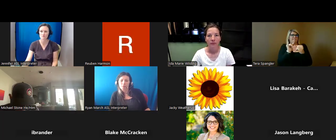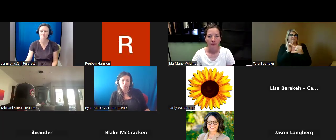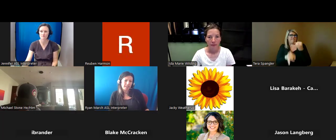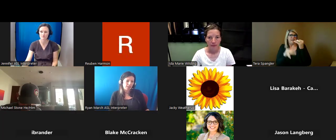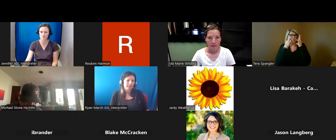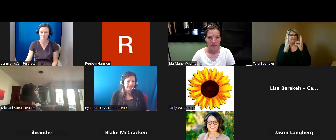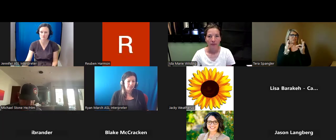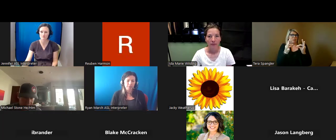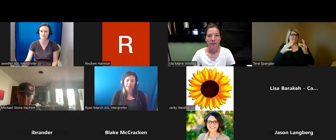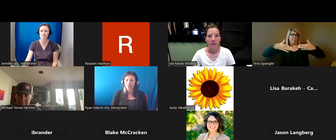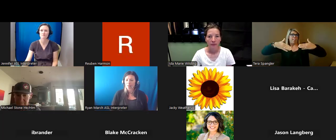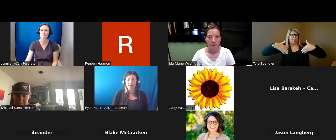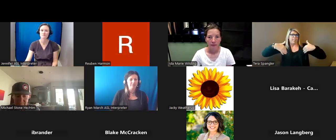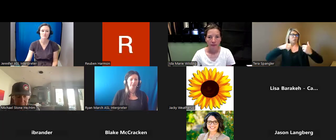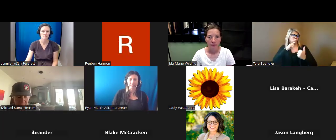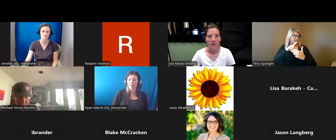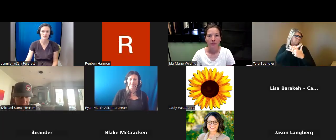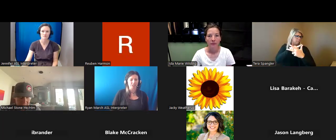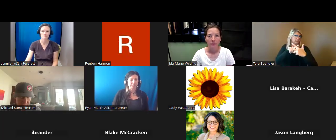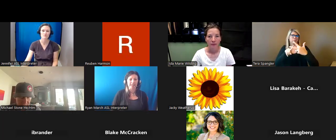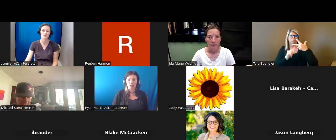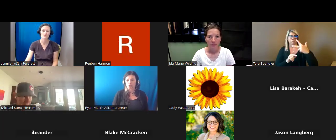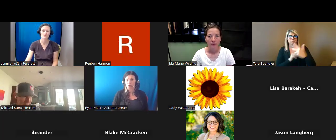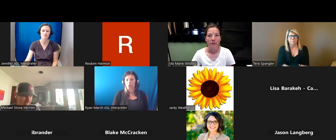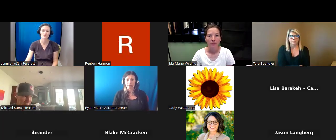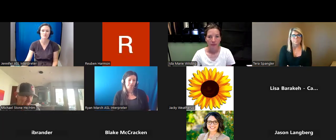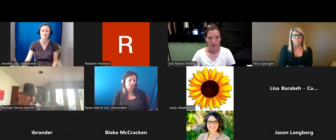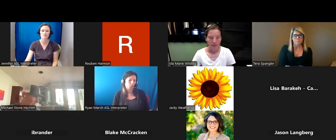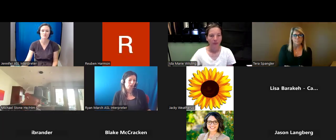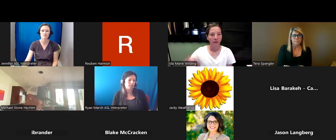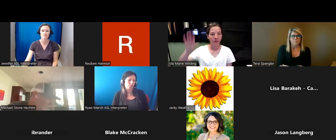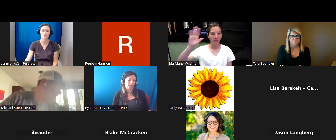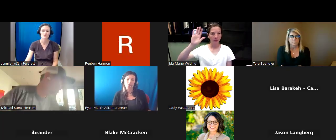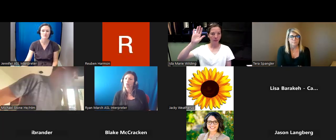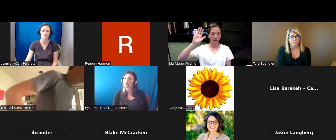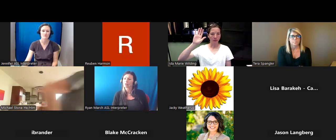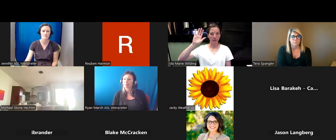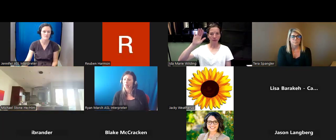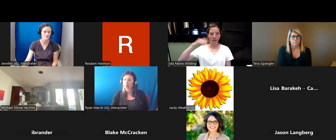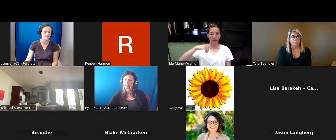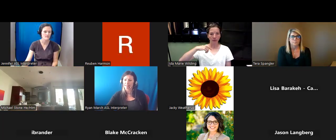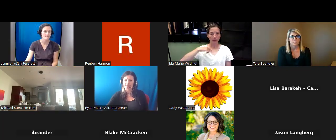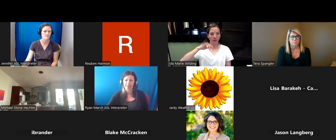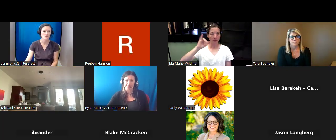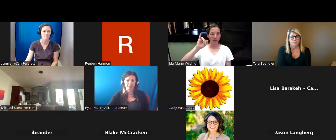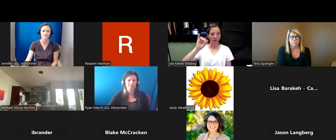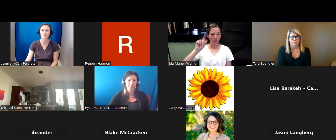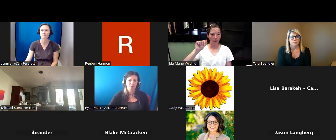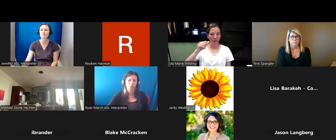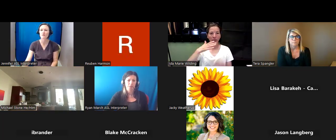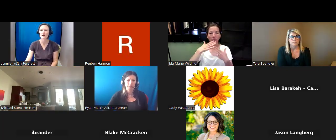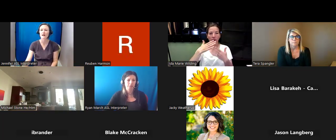a few people raised their hand, but I don't think we had a final decision as to who wanted to join those. So those three things we need to still